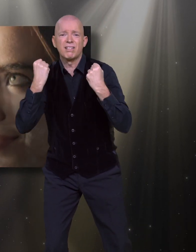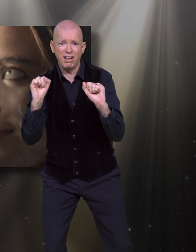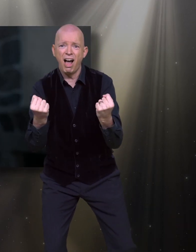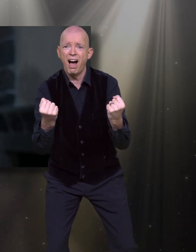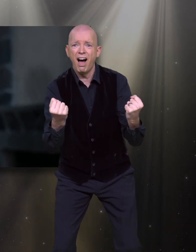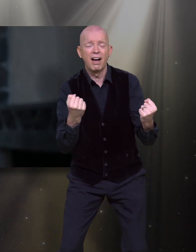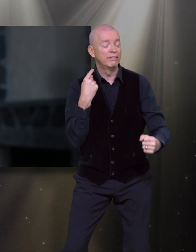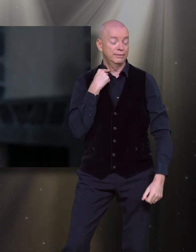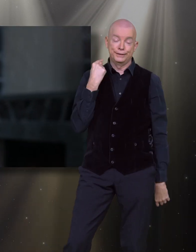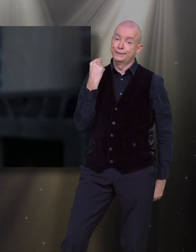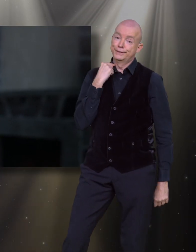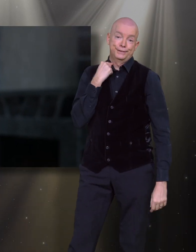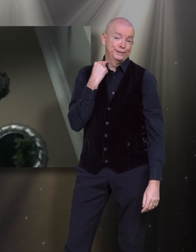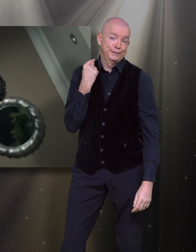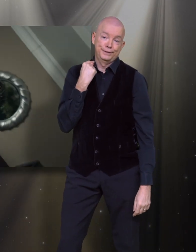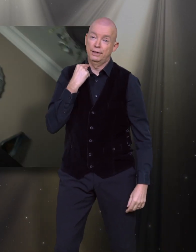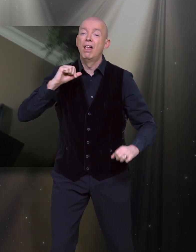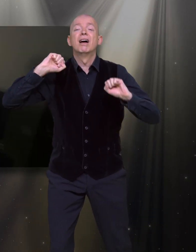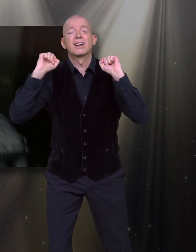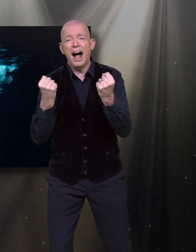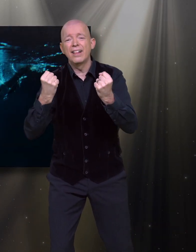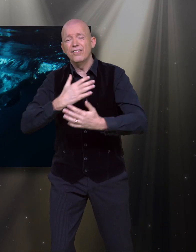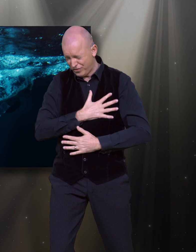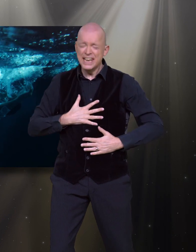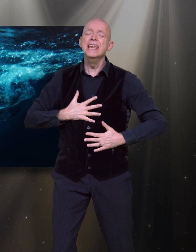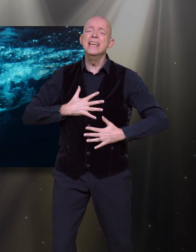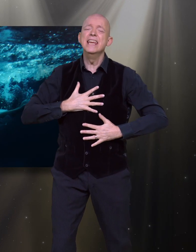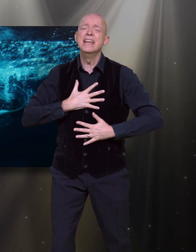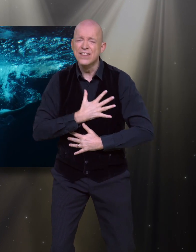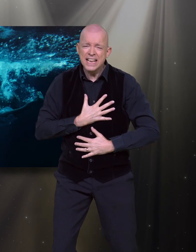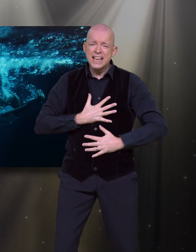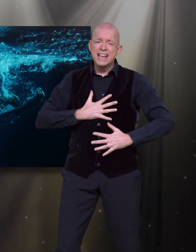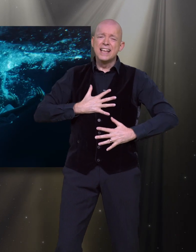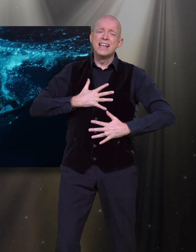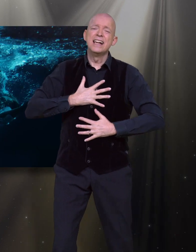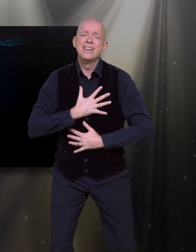no use. I can't